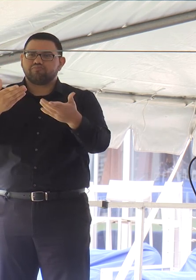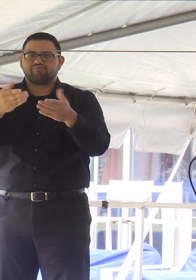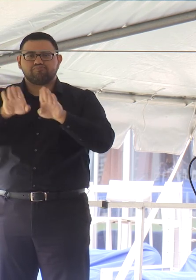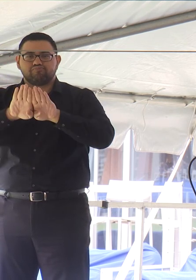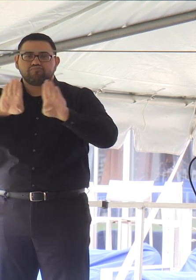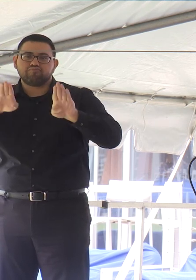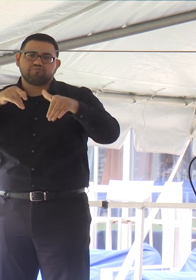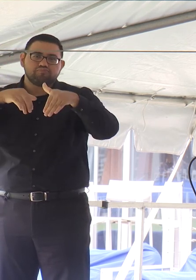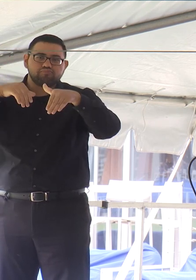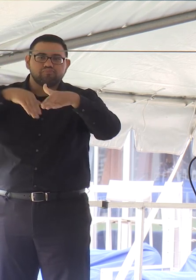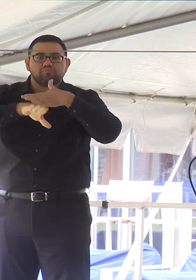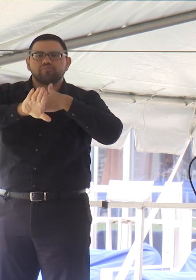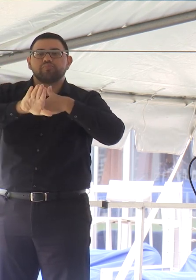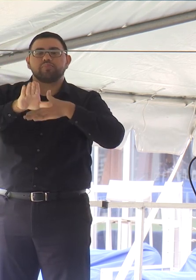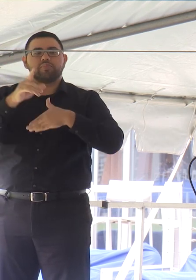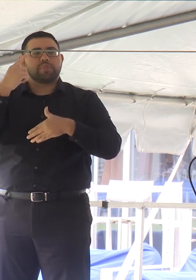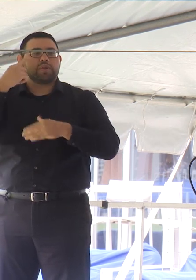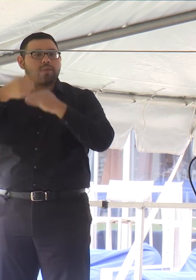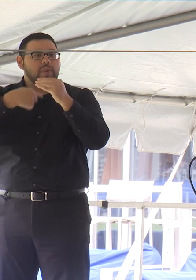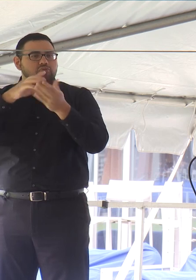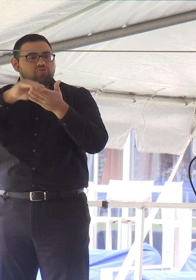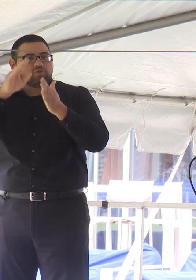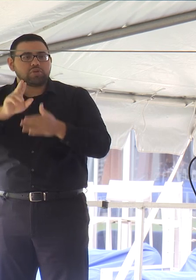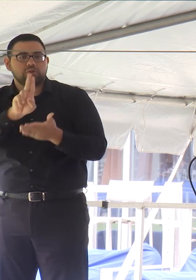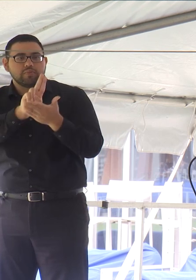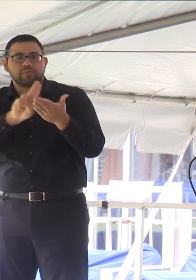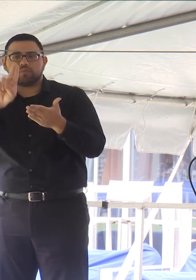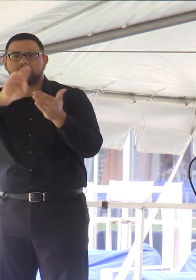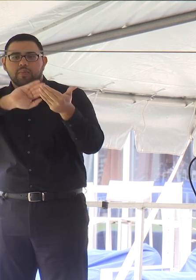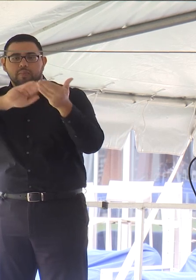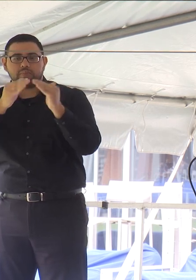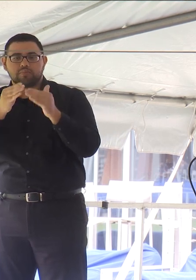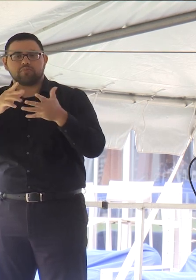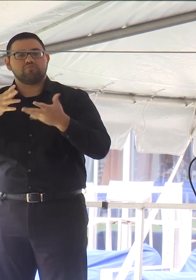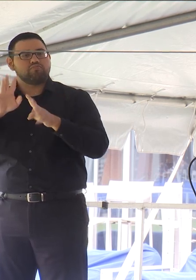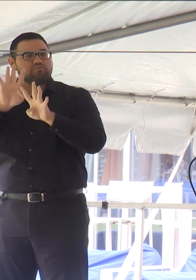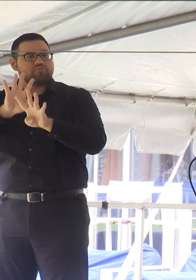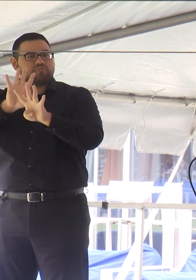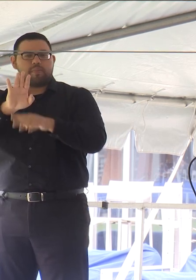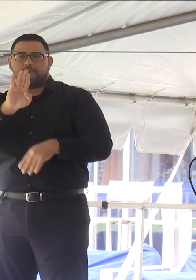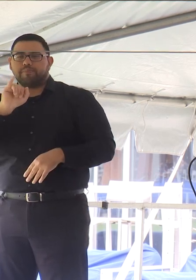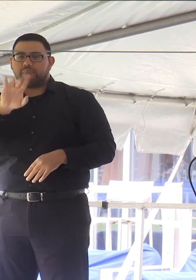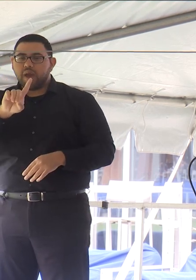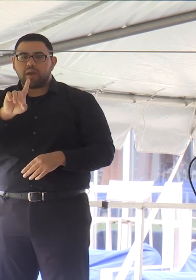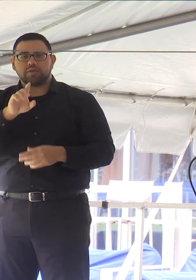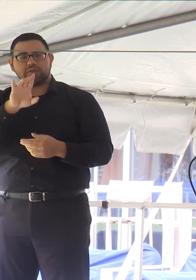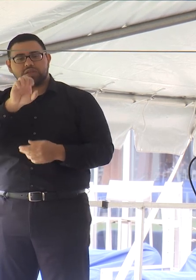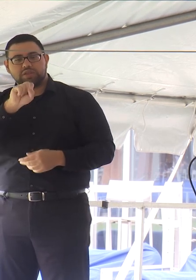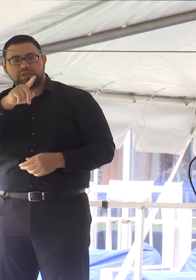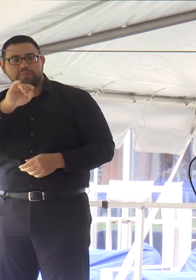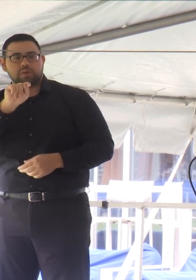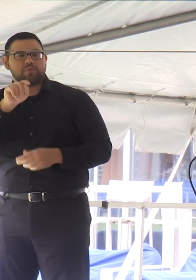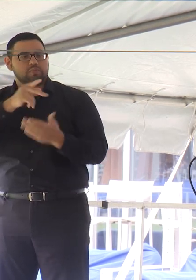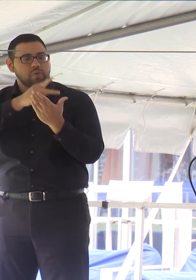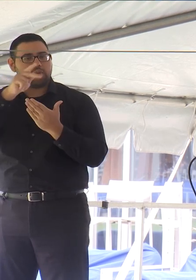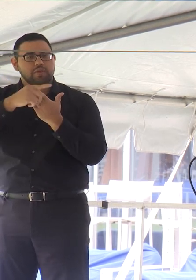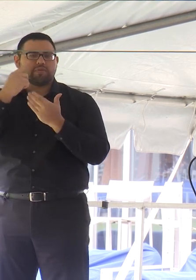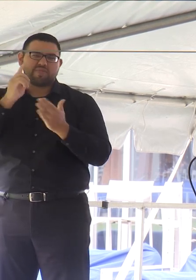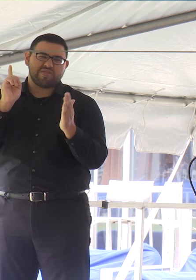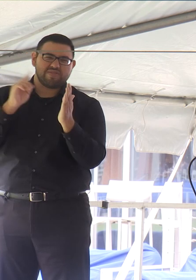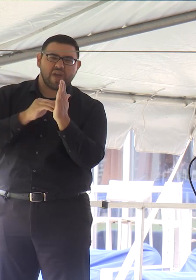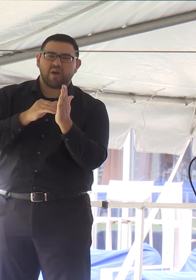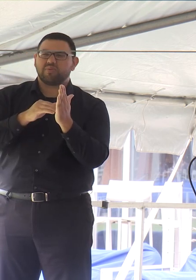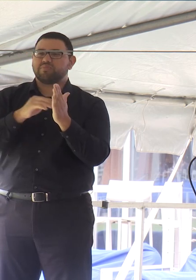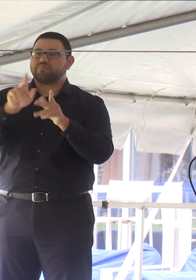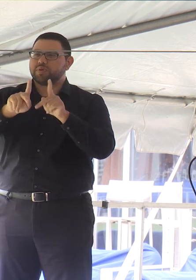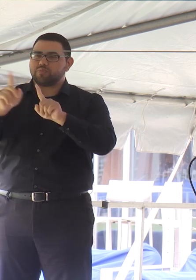gates of this stadium. Think about the students, our university community, the marching band, the spirit programs, and think of the thousands of fans